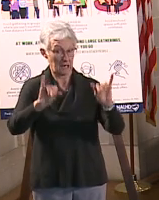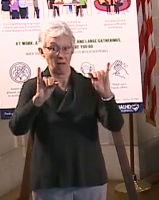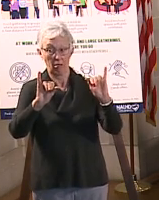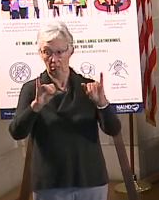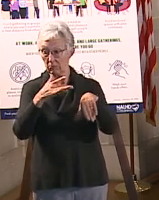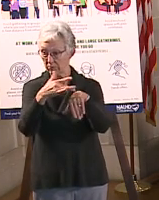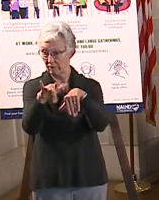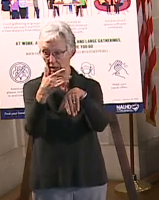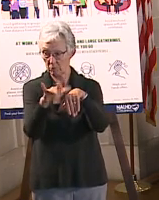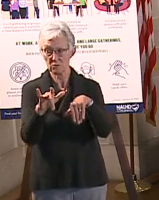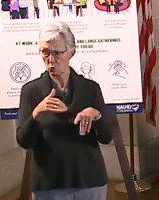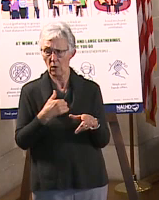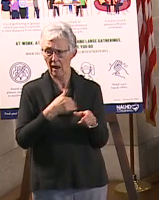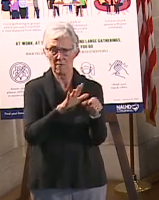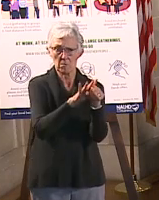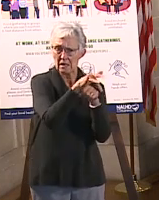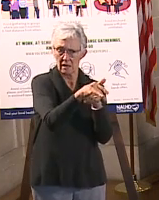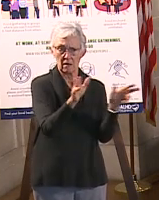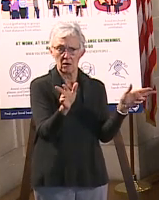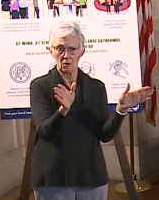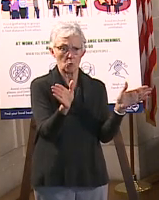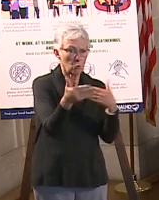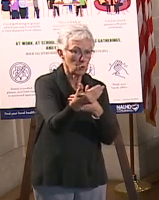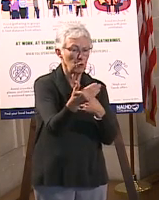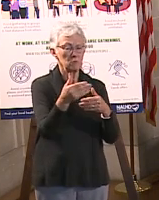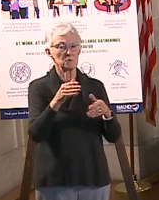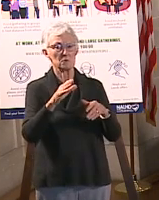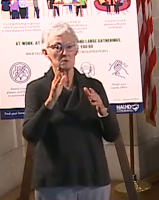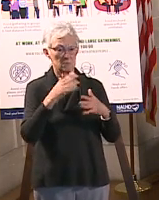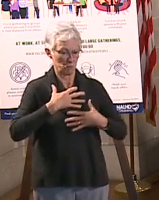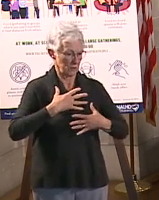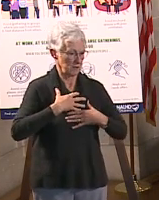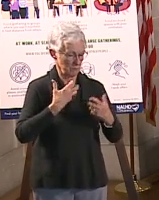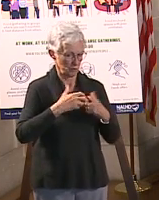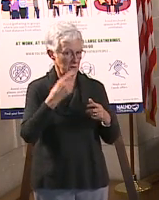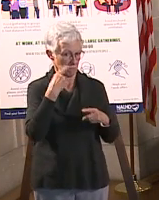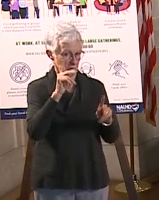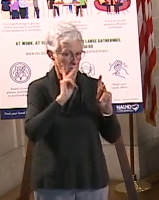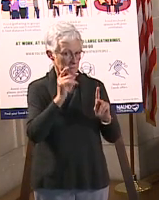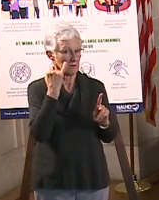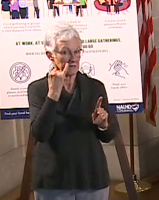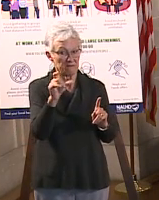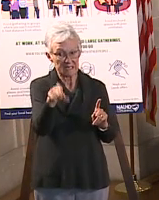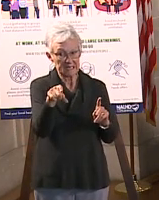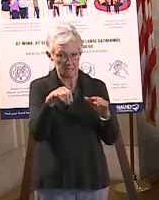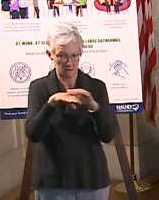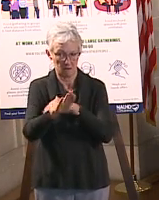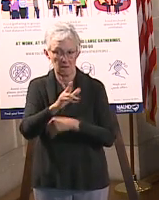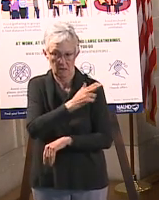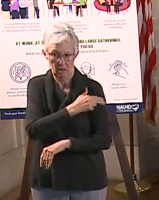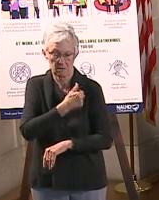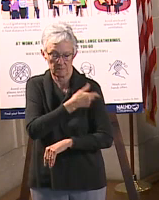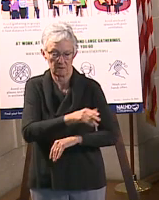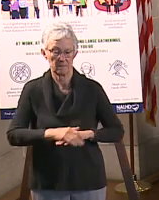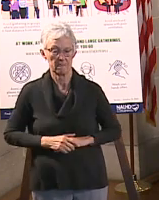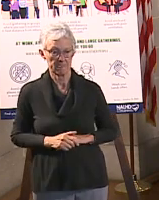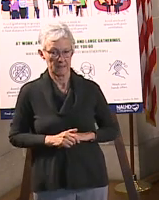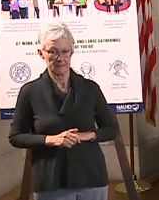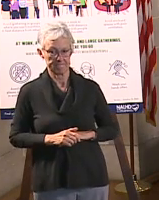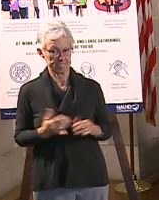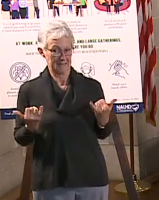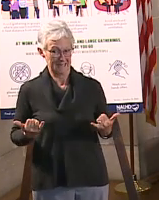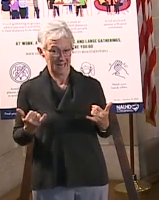category right now. We want to continue that momentum. To do that, we need everybody to continue to slow down. And here especially, right as we enter